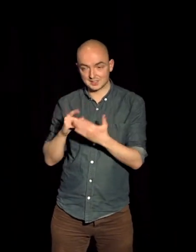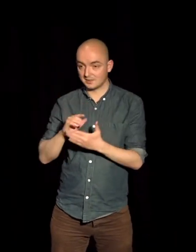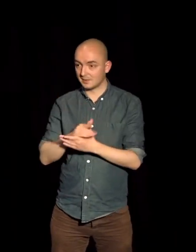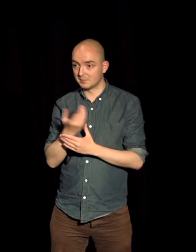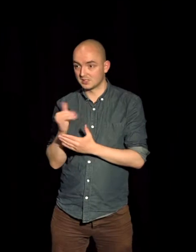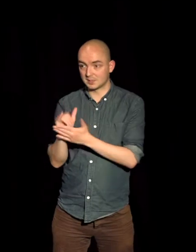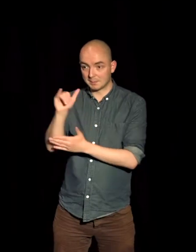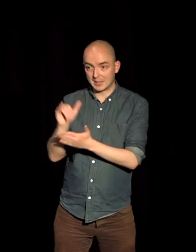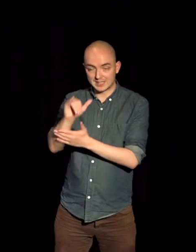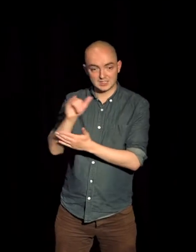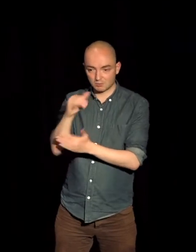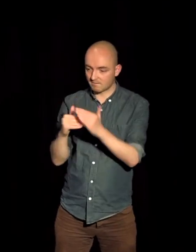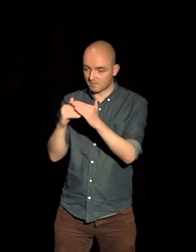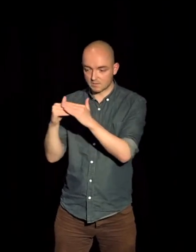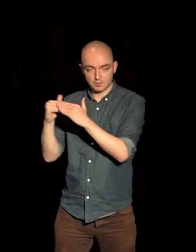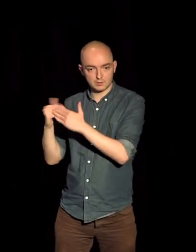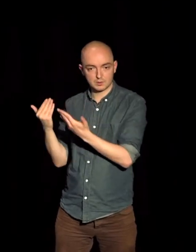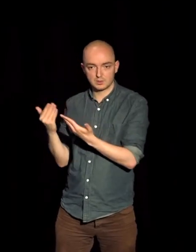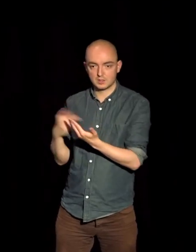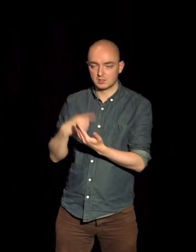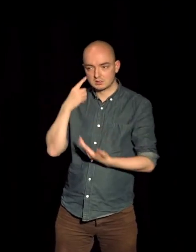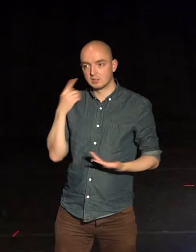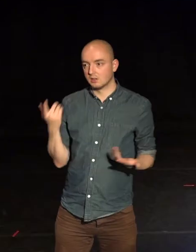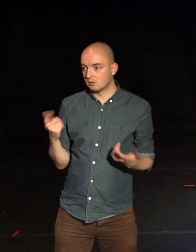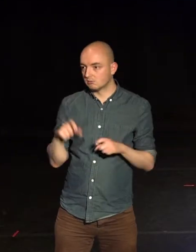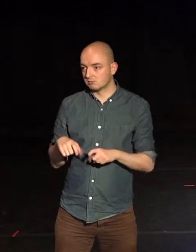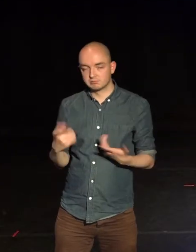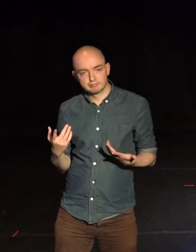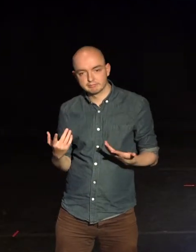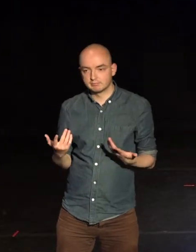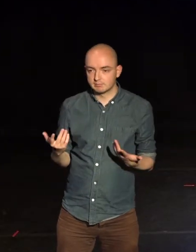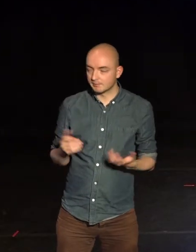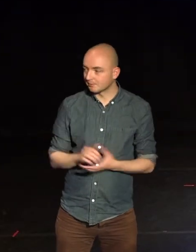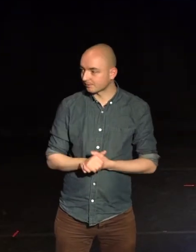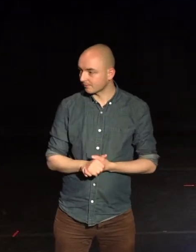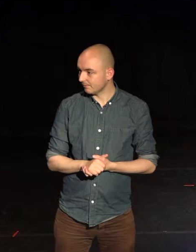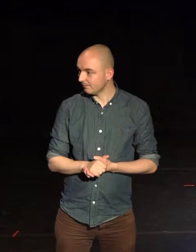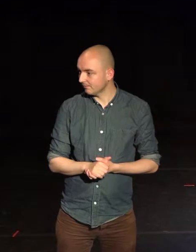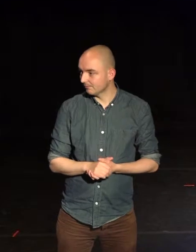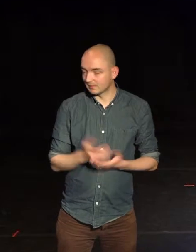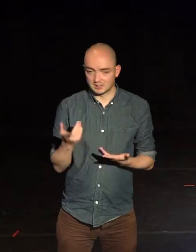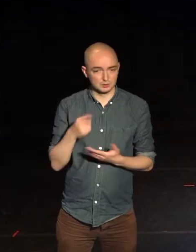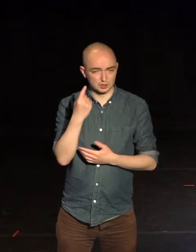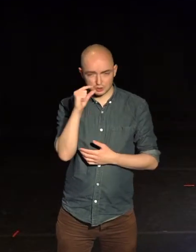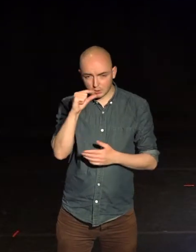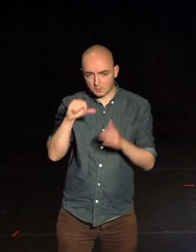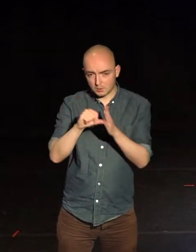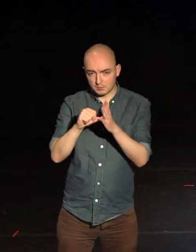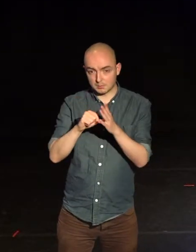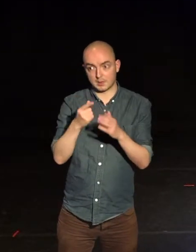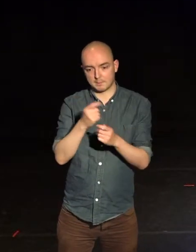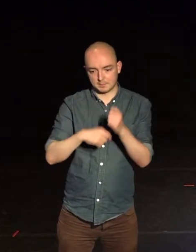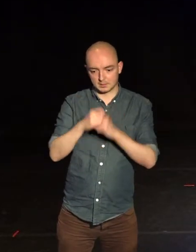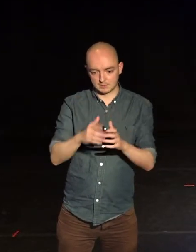full, it's Christmas. The people are heaping up everywhere, dreadful. Cascading kind of problems. A small problem, it cascades and causes a